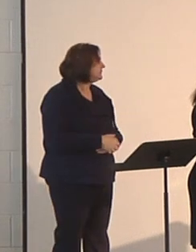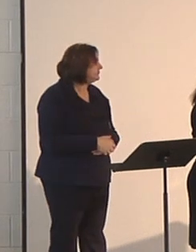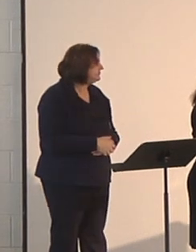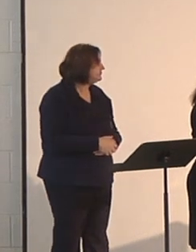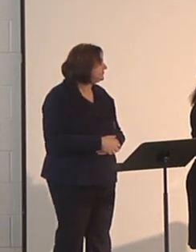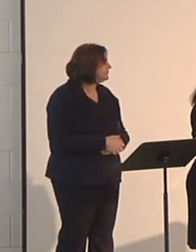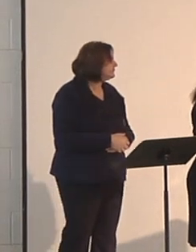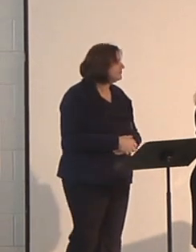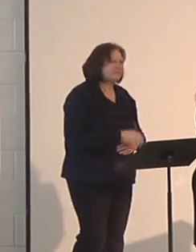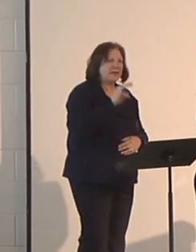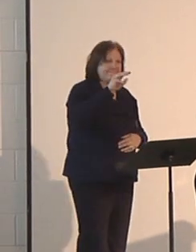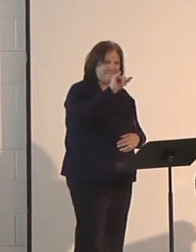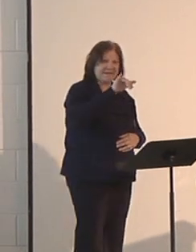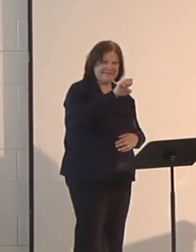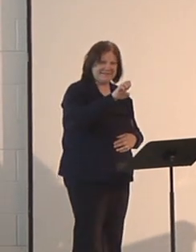My Si.